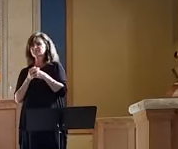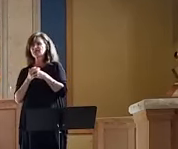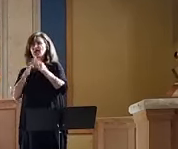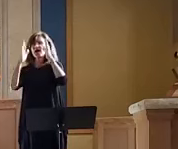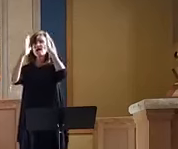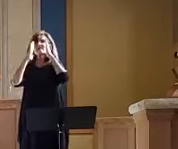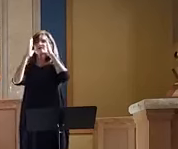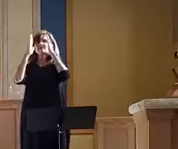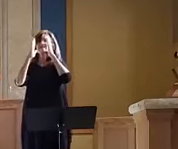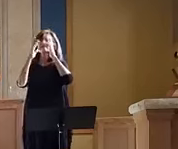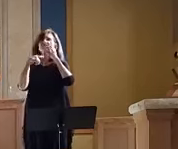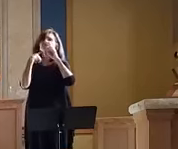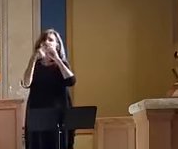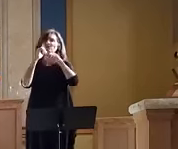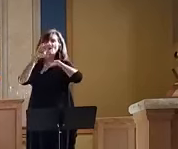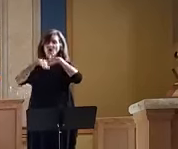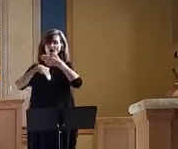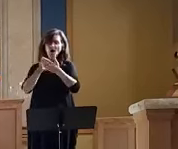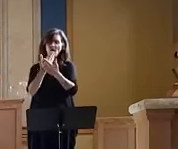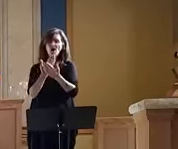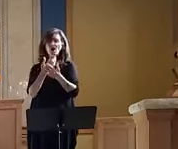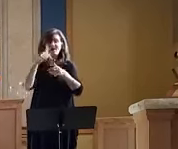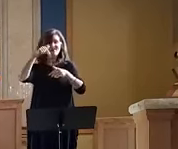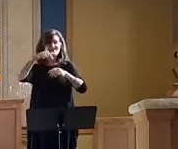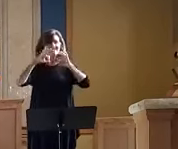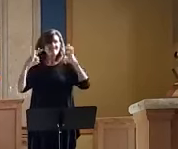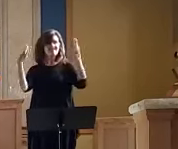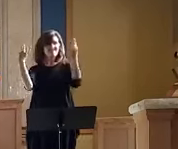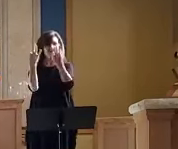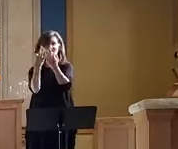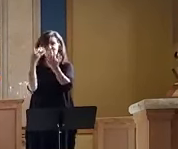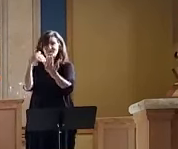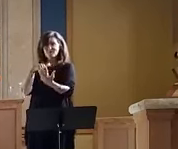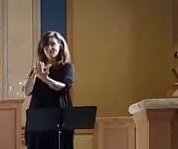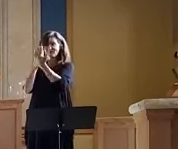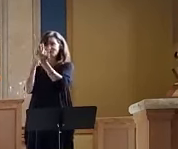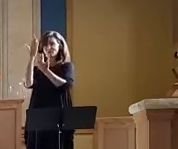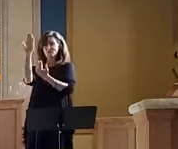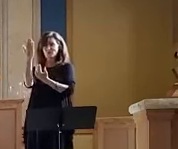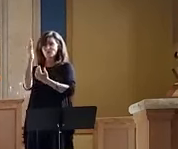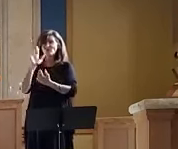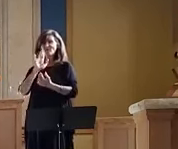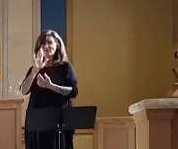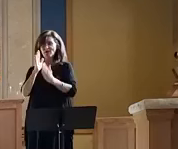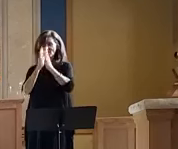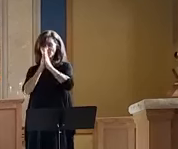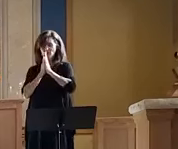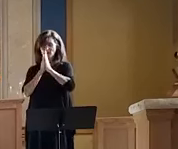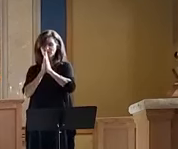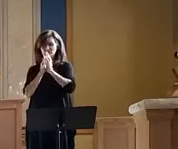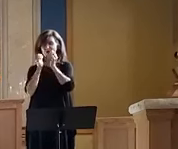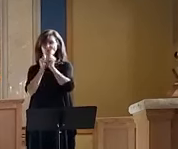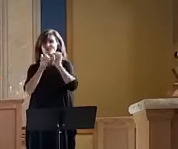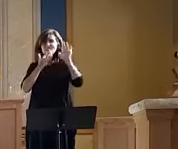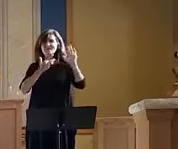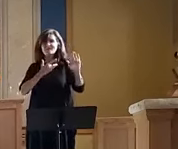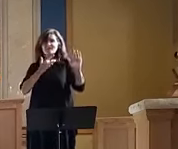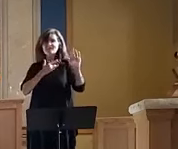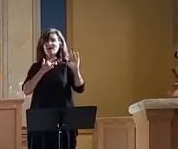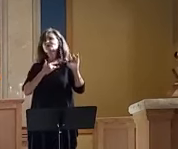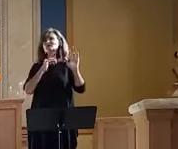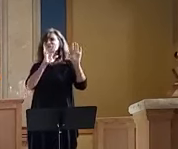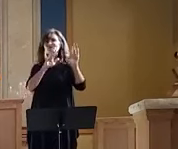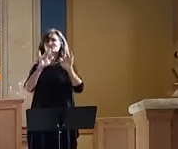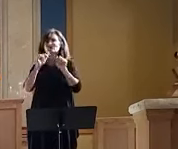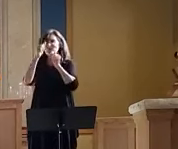Listen graciously to the prayers of this family whom you have summoned before you. In your compassion, O merciful Father, gather to